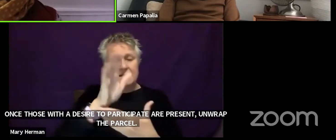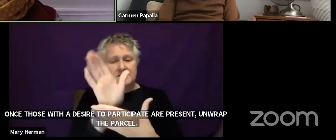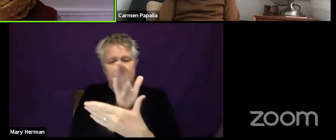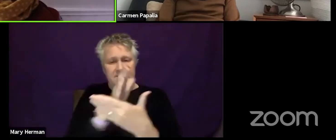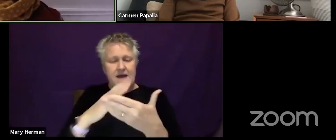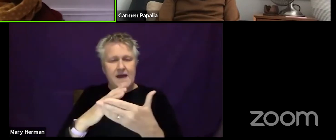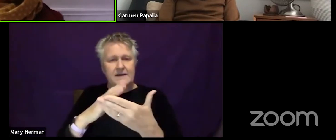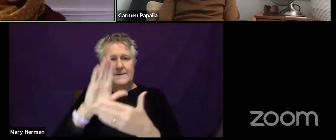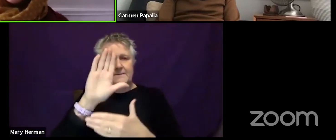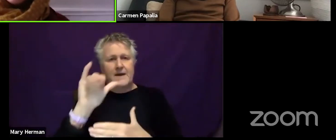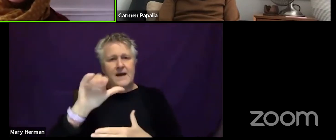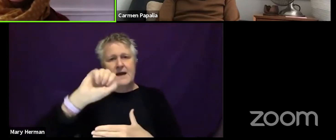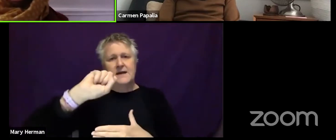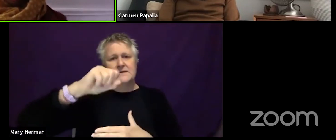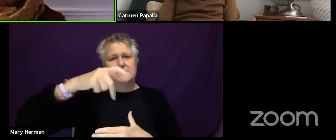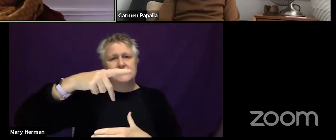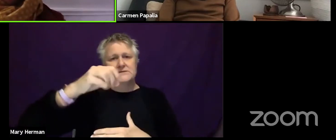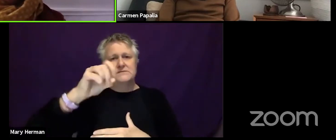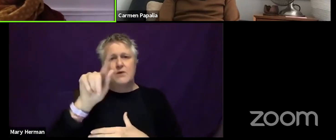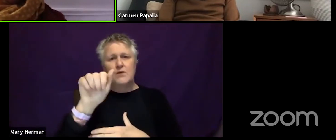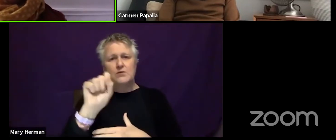not as uniformly round.